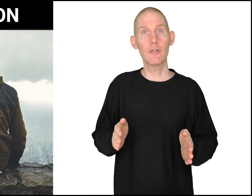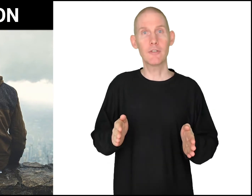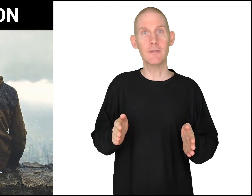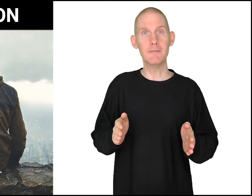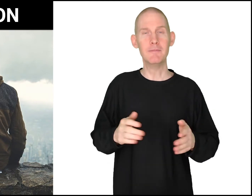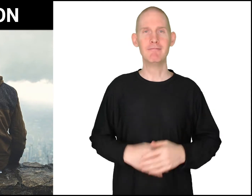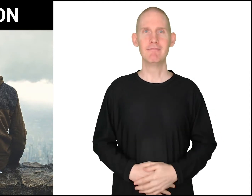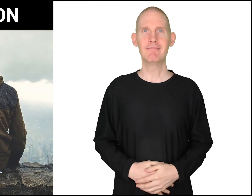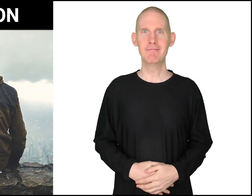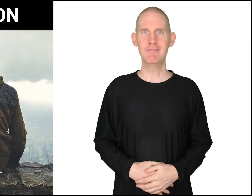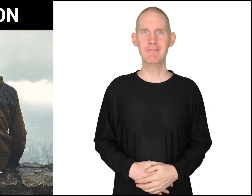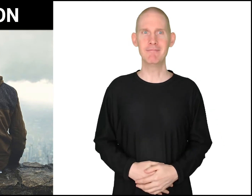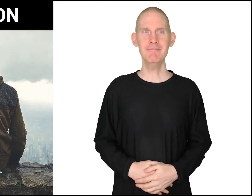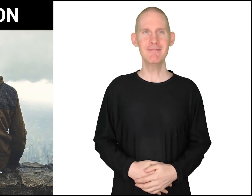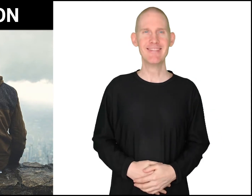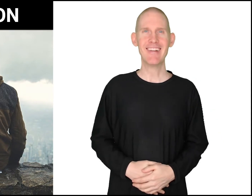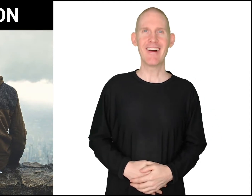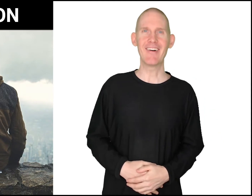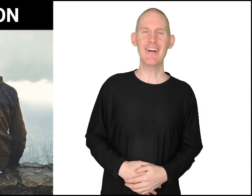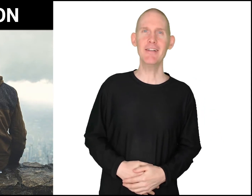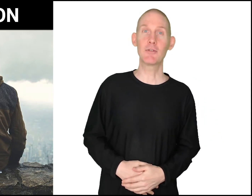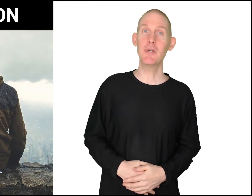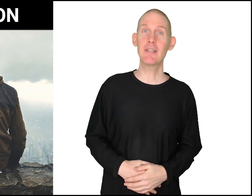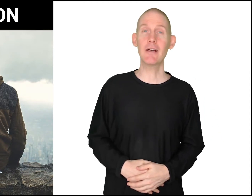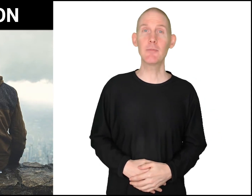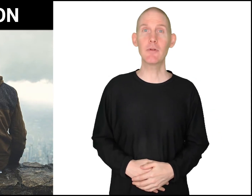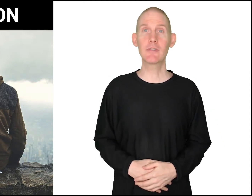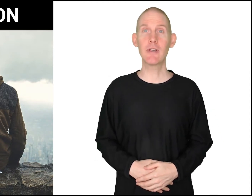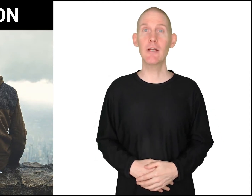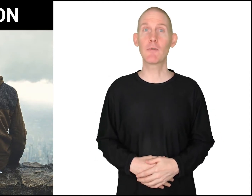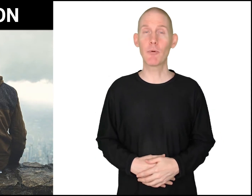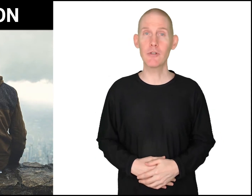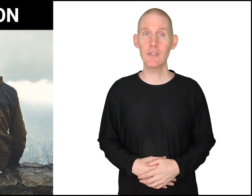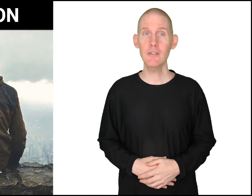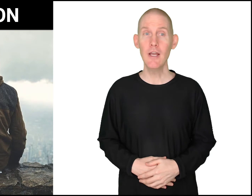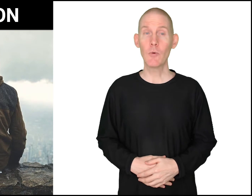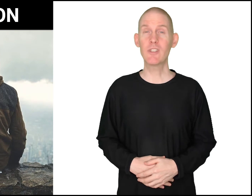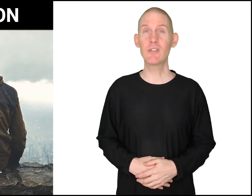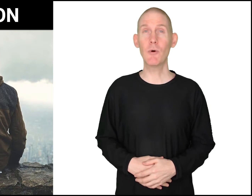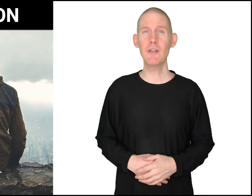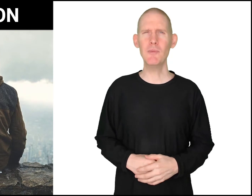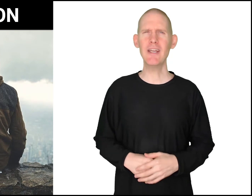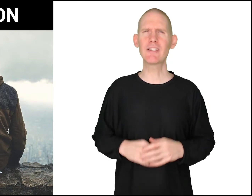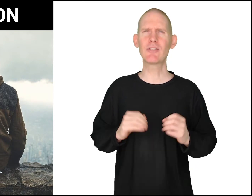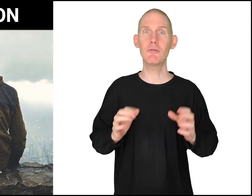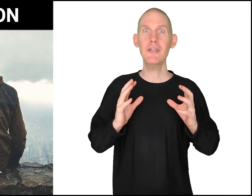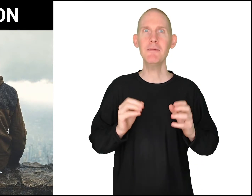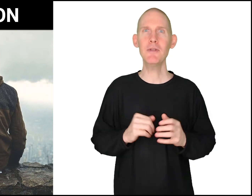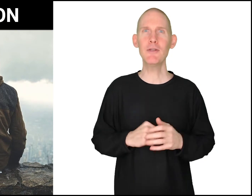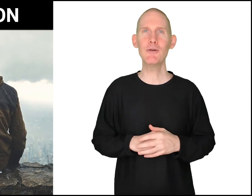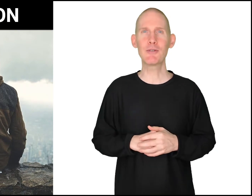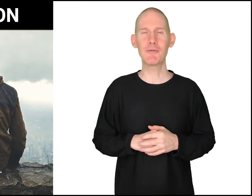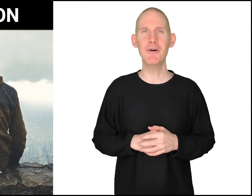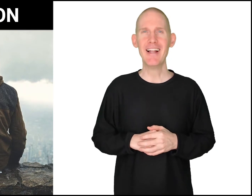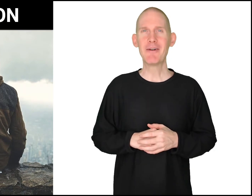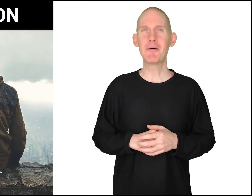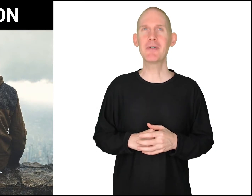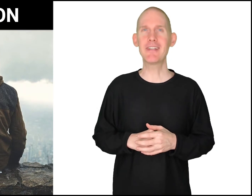person. All right, so we talked about the sign for person, which is going to be extremely useful when we're talking